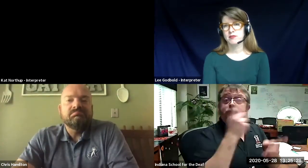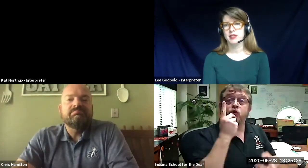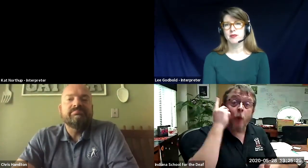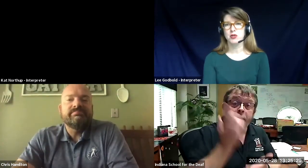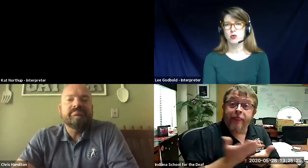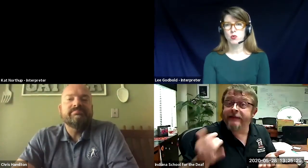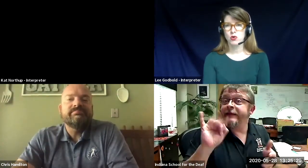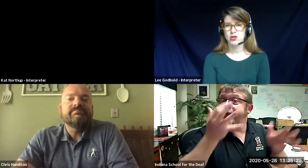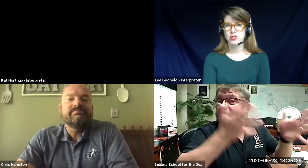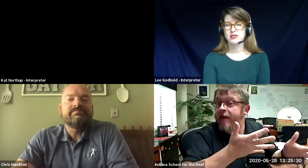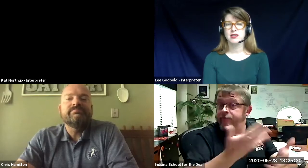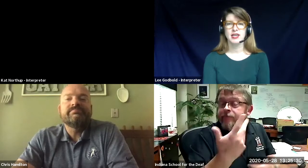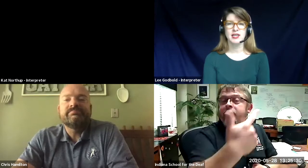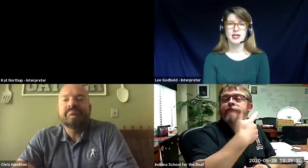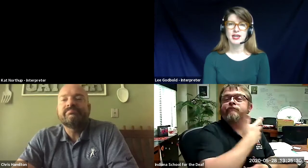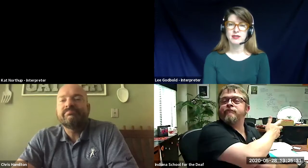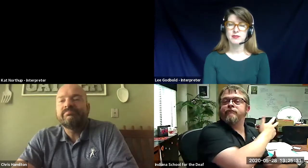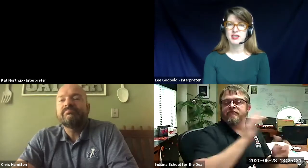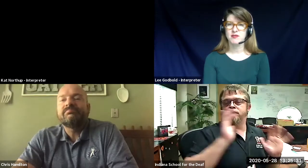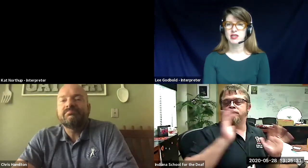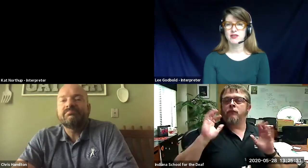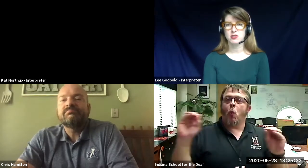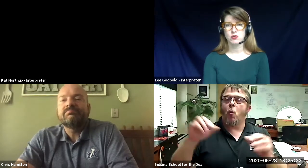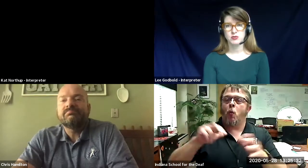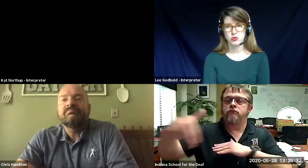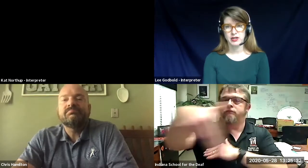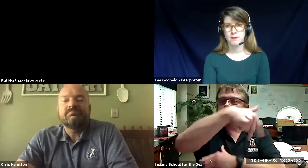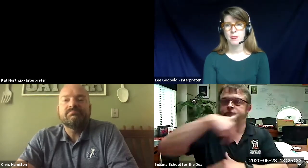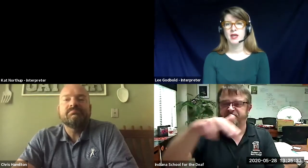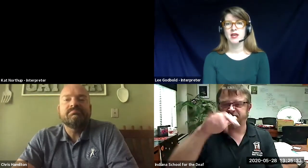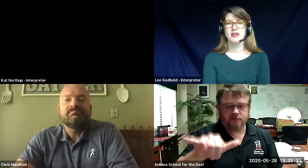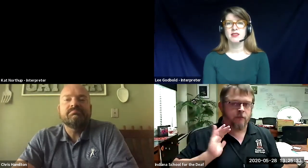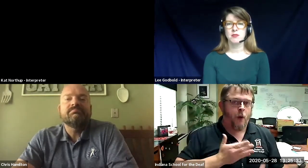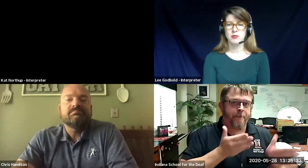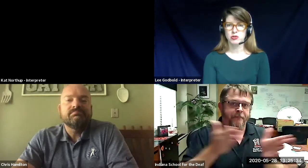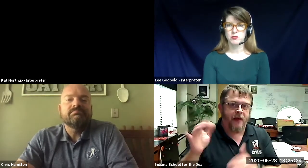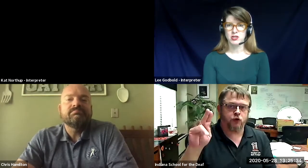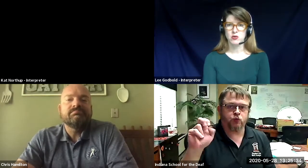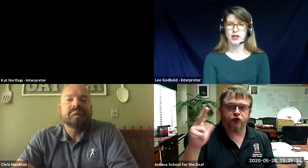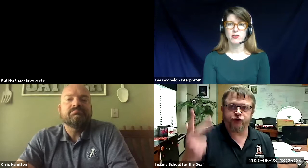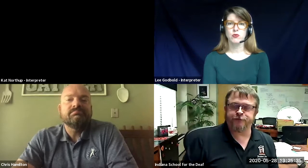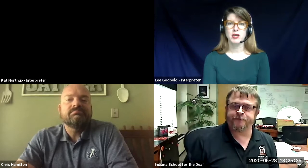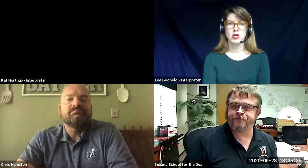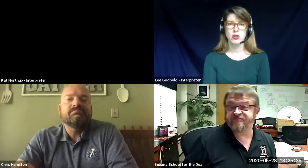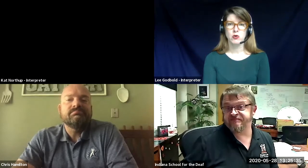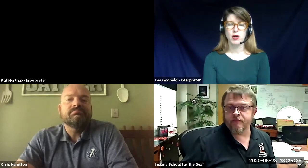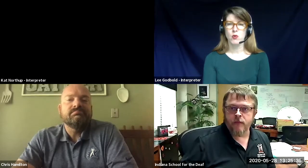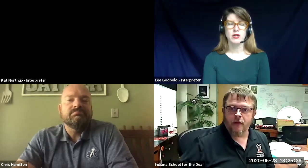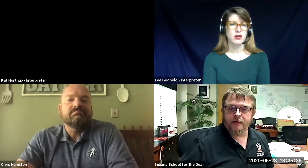pick up their awards, any items that had been left in the dormitory, then they'd be able to be on their way. There will be no walking